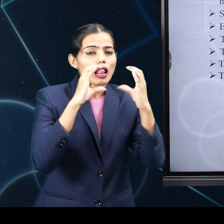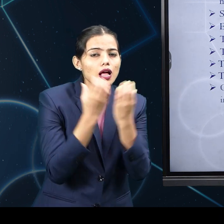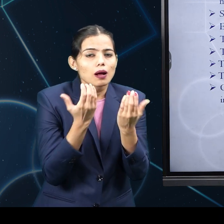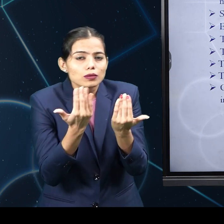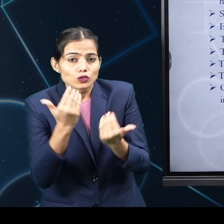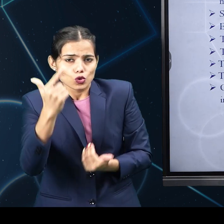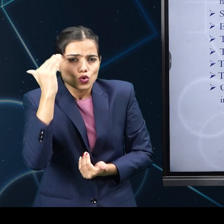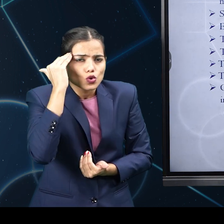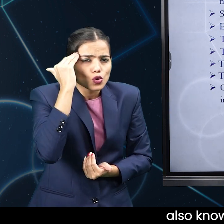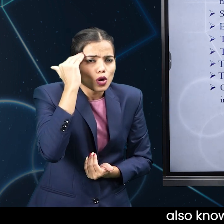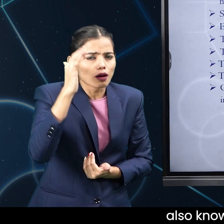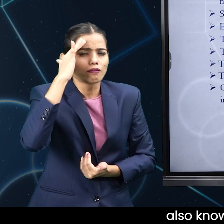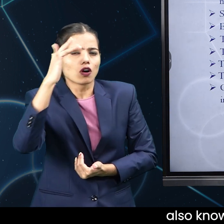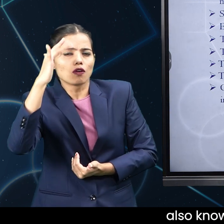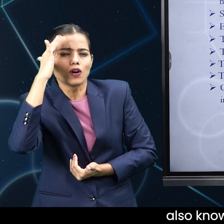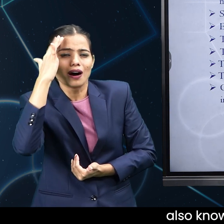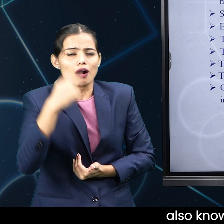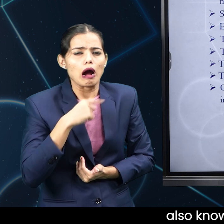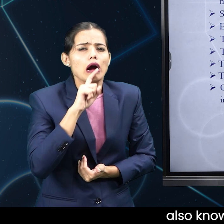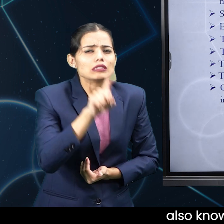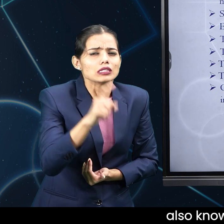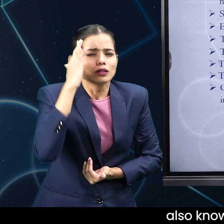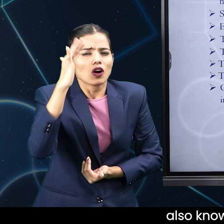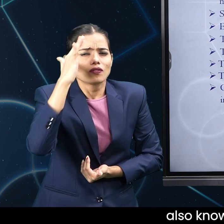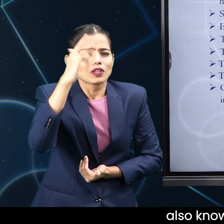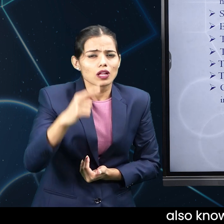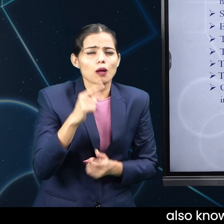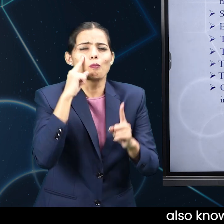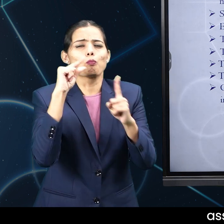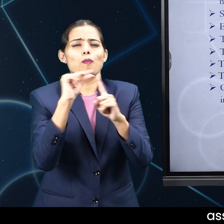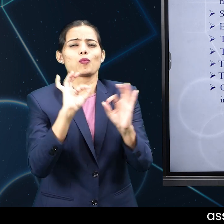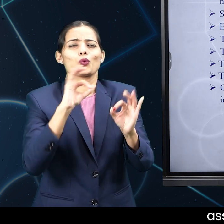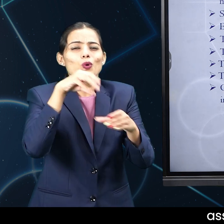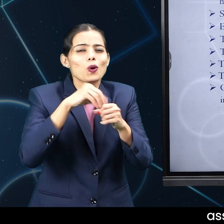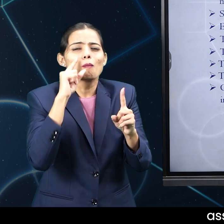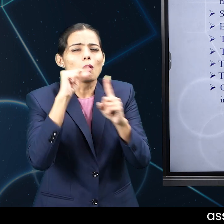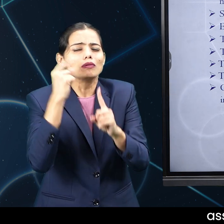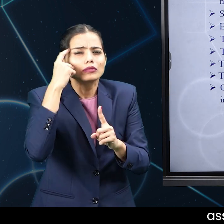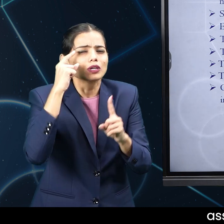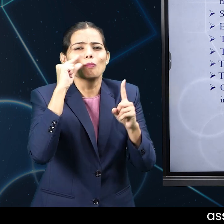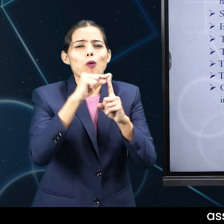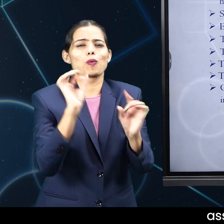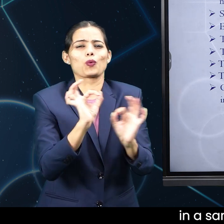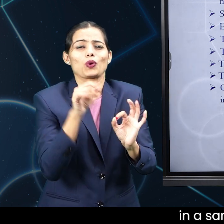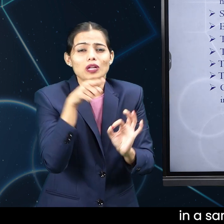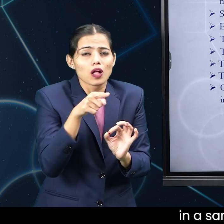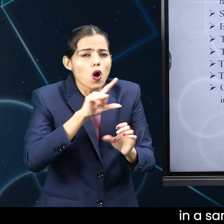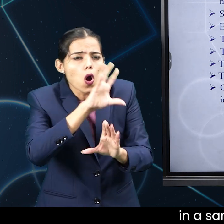Classical probability, also known as the theoretical approach, assumes that all outcomes in a sample space